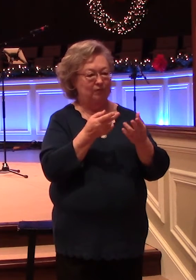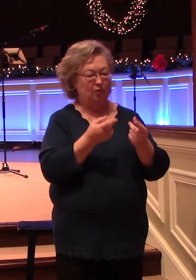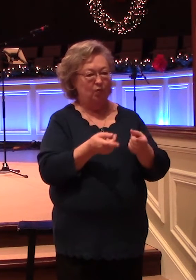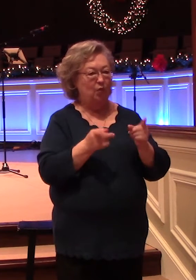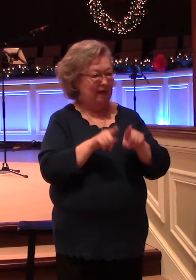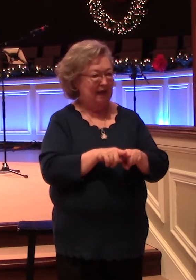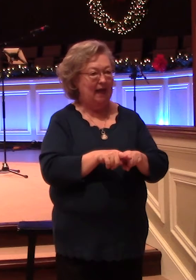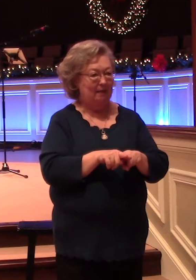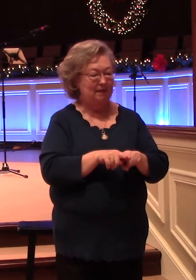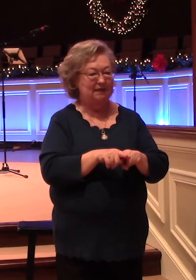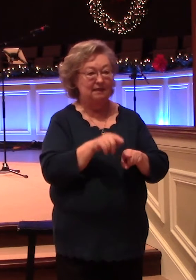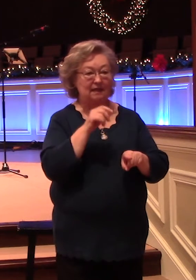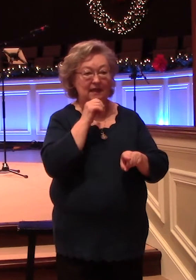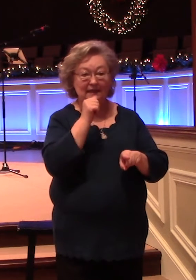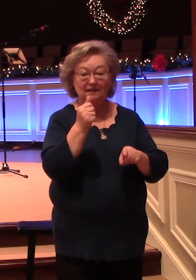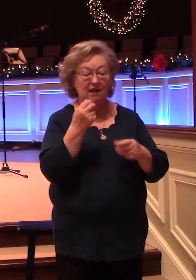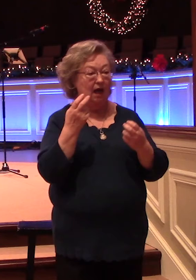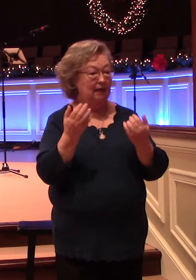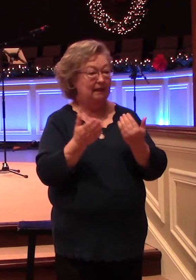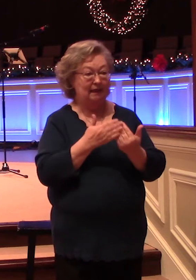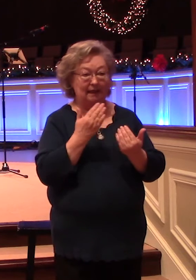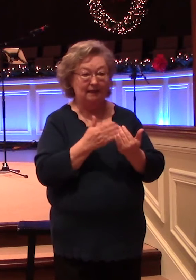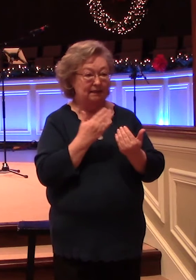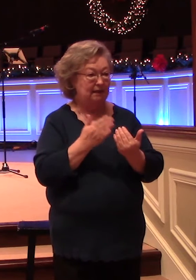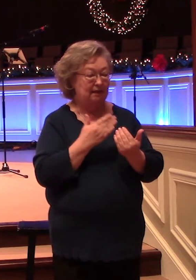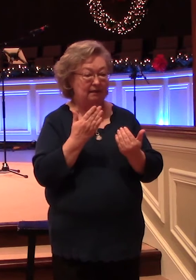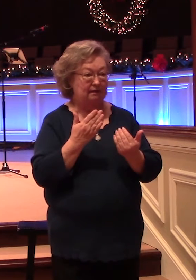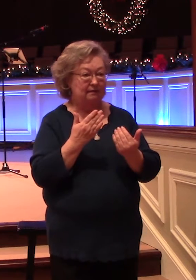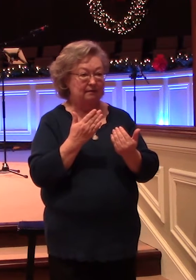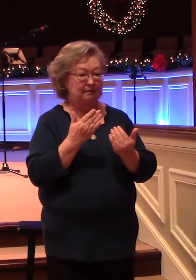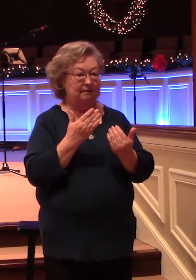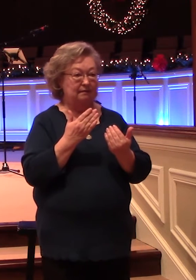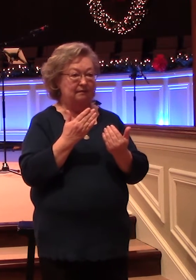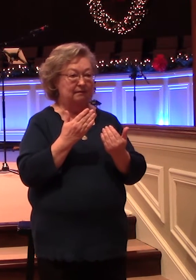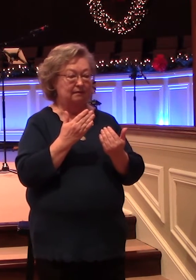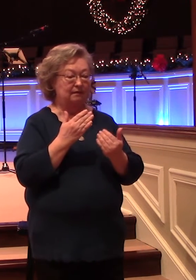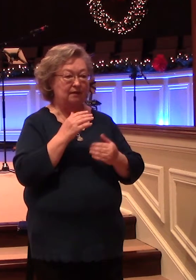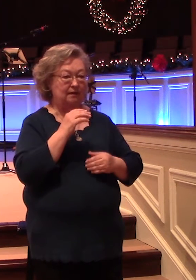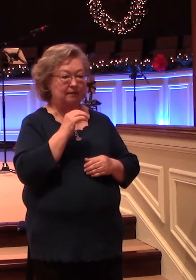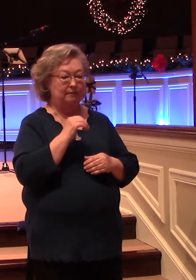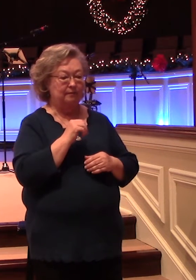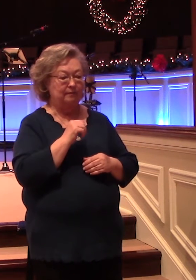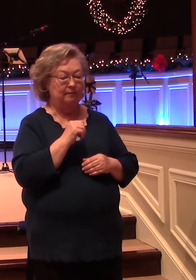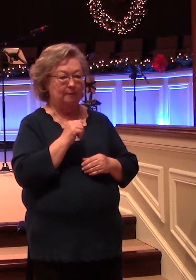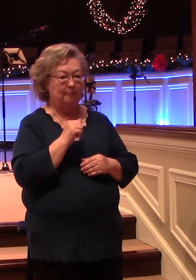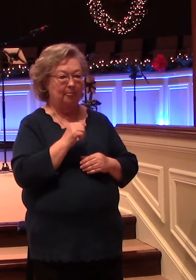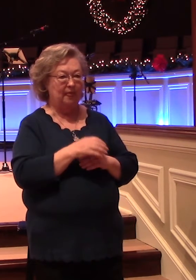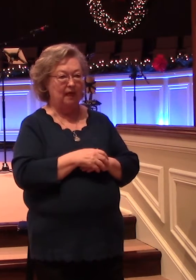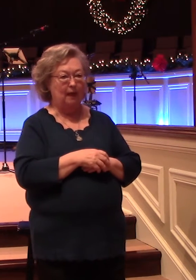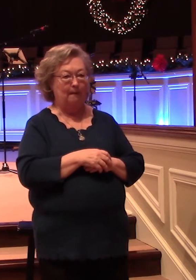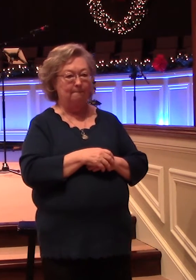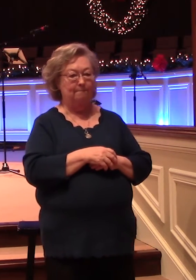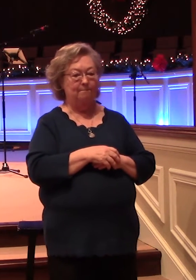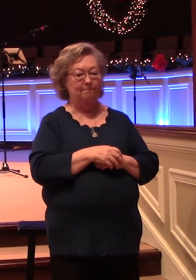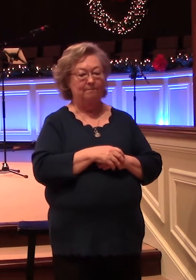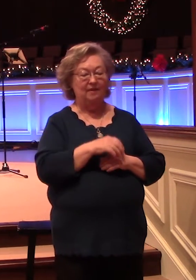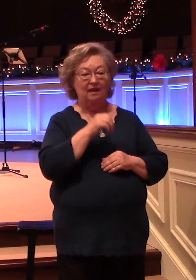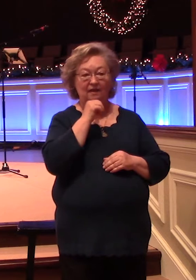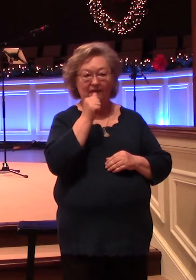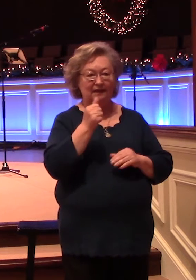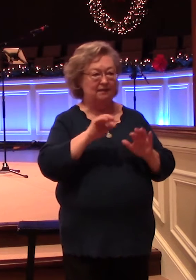that the job of the church and the job of the people around you is to make it easy for you to love them. That is just not how it works.